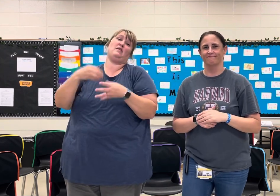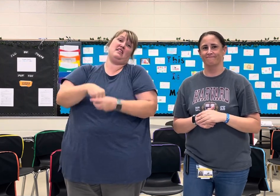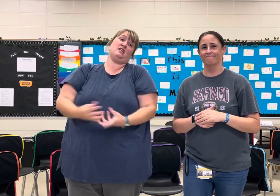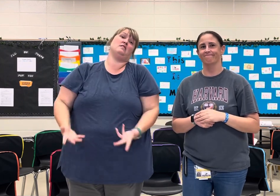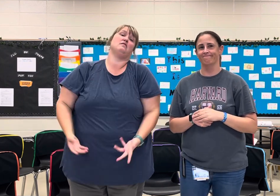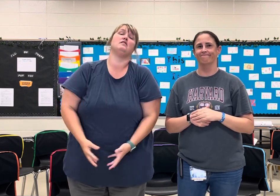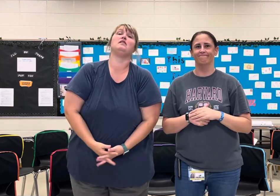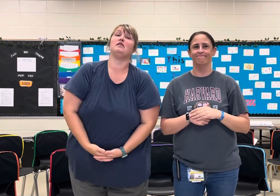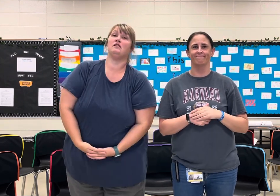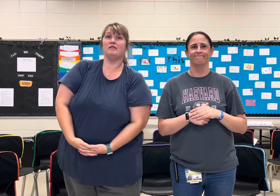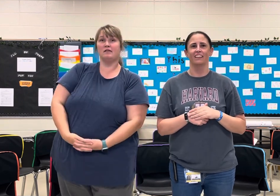in it.